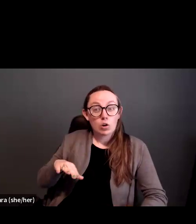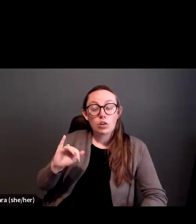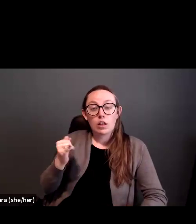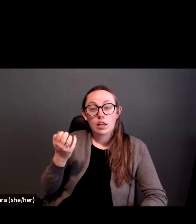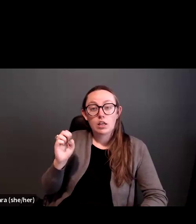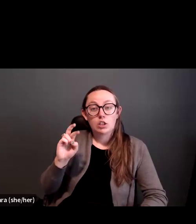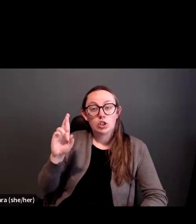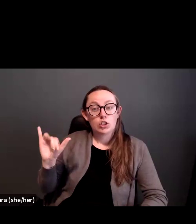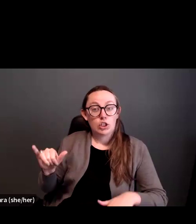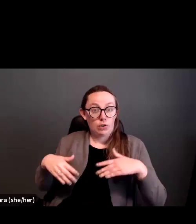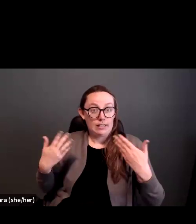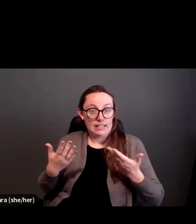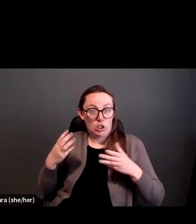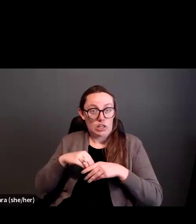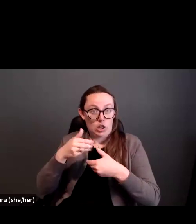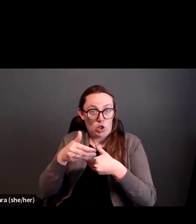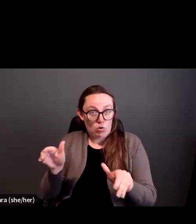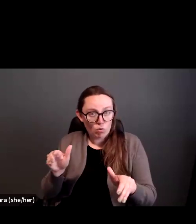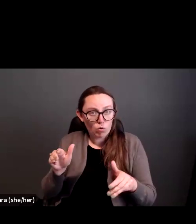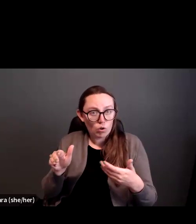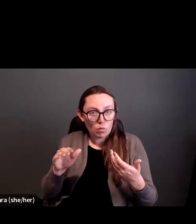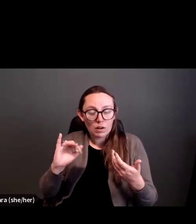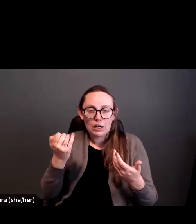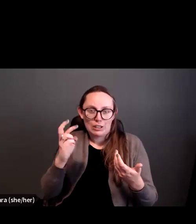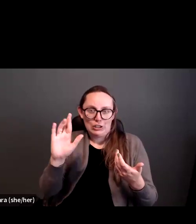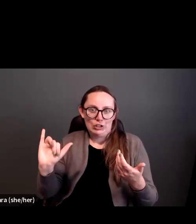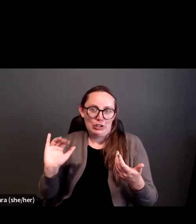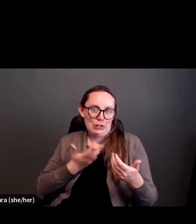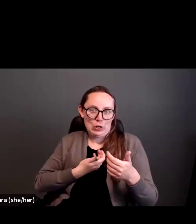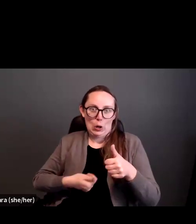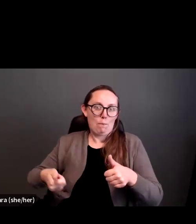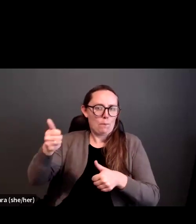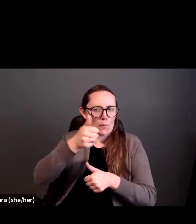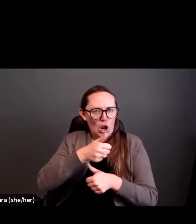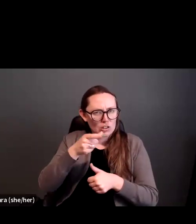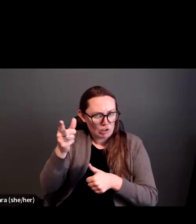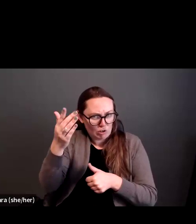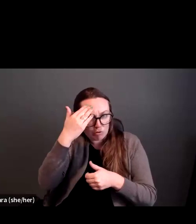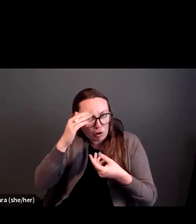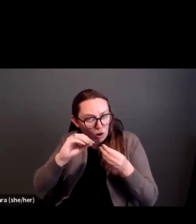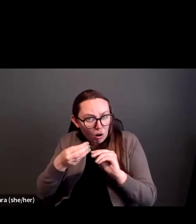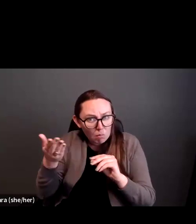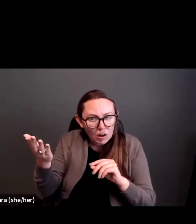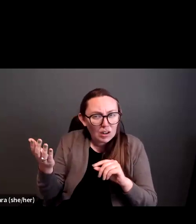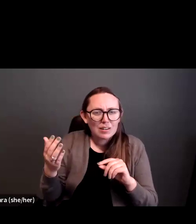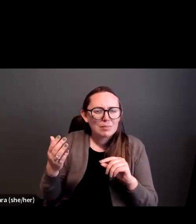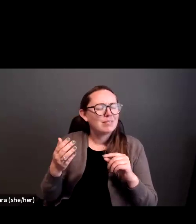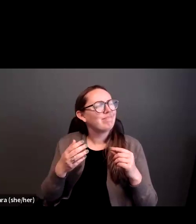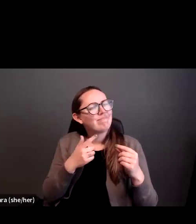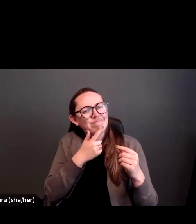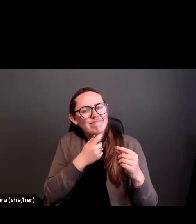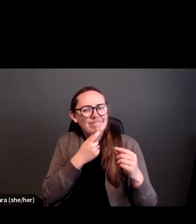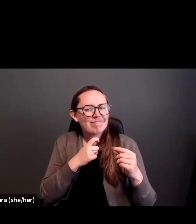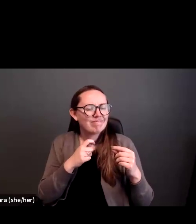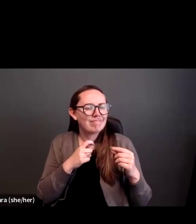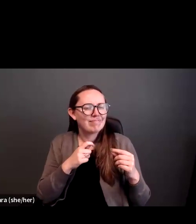has a number off the top of his head, he's our boss. If he had thought, I don't know, how many class visits do we even